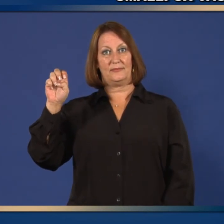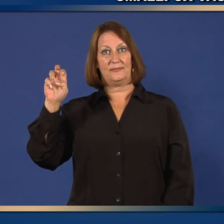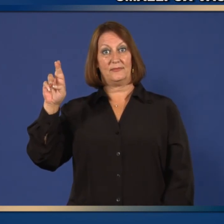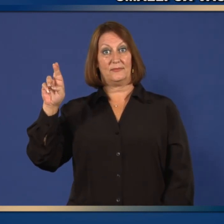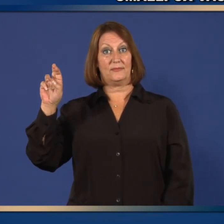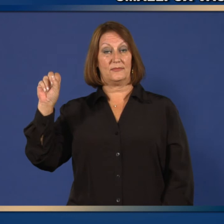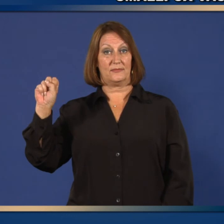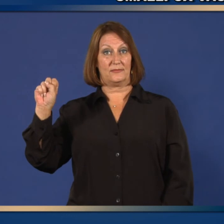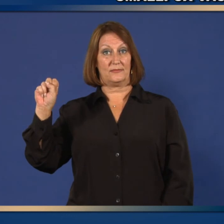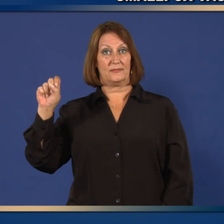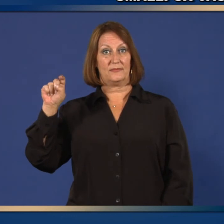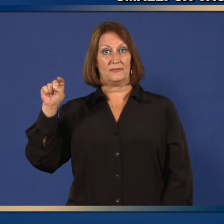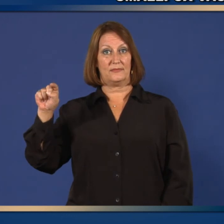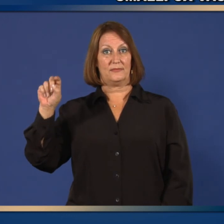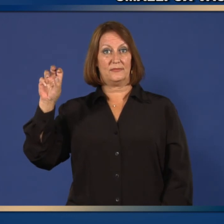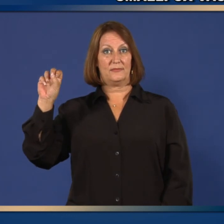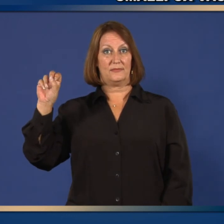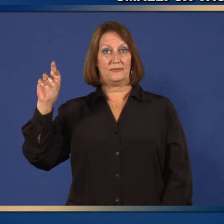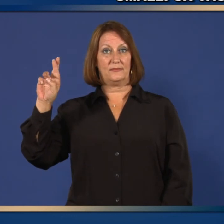www.vaers.org